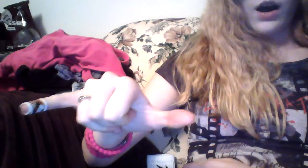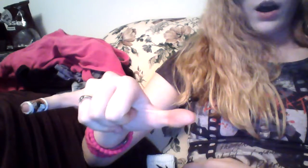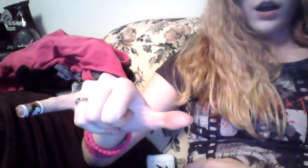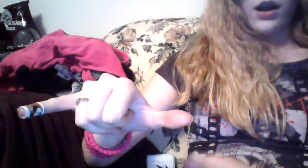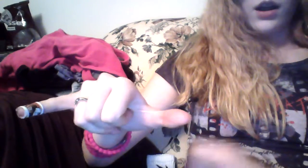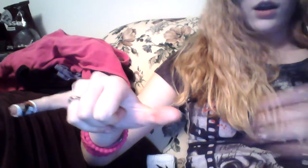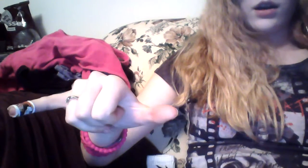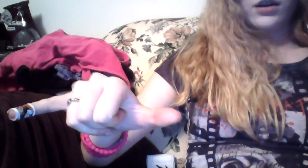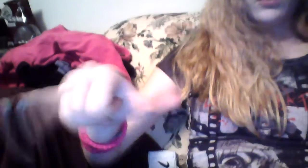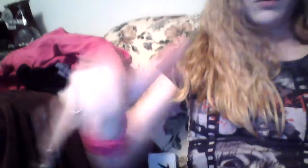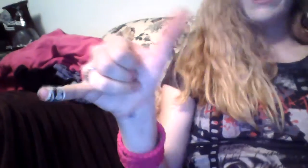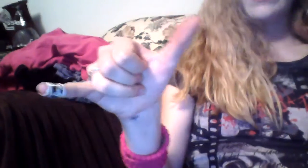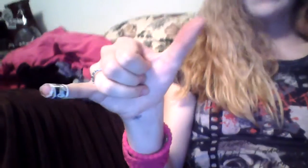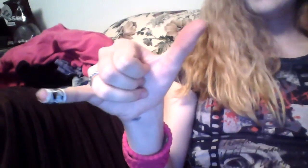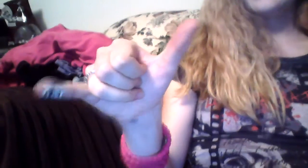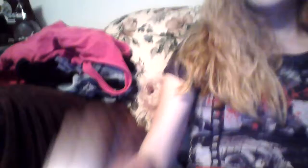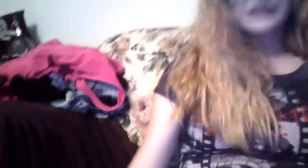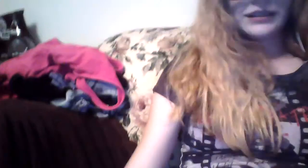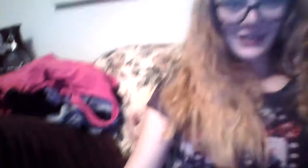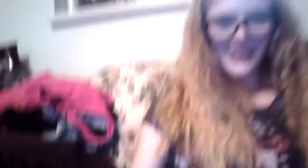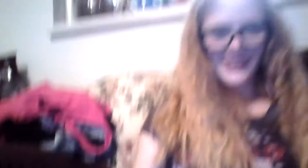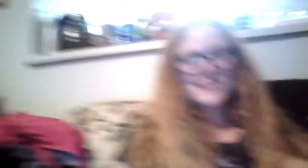Y. Y!